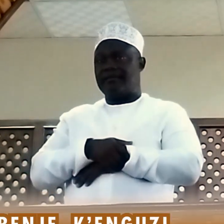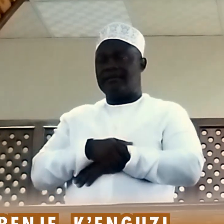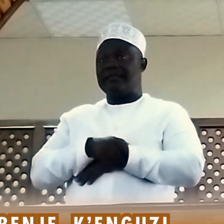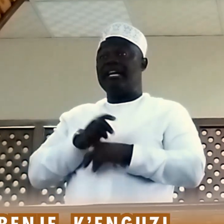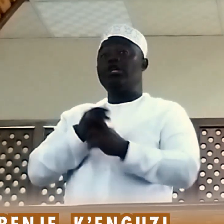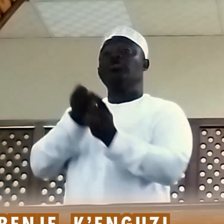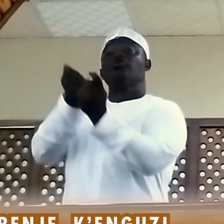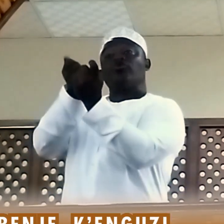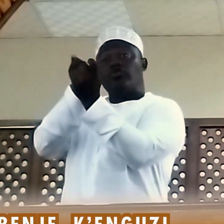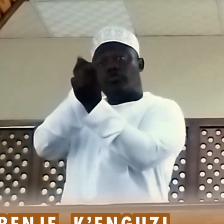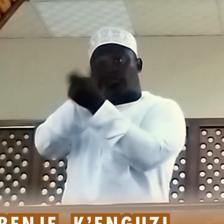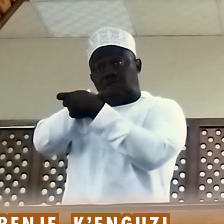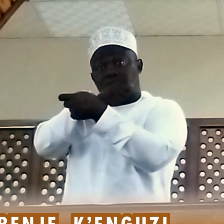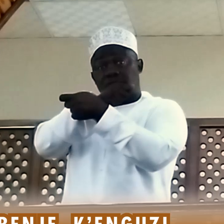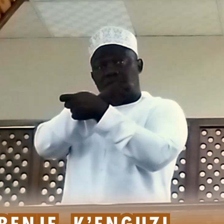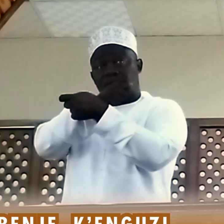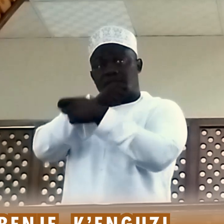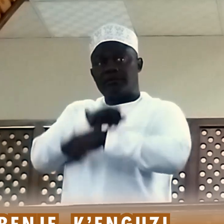ekyusa